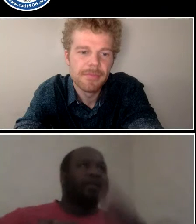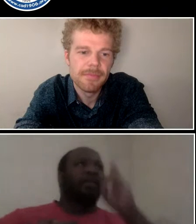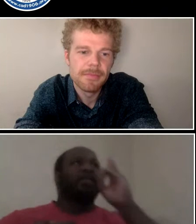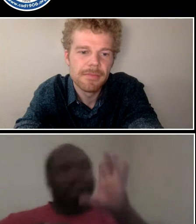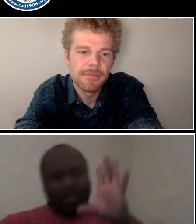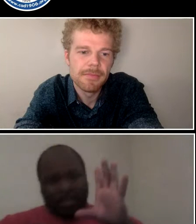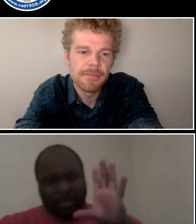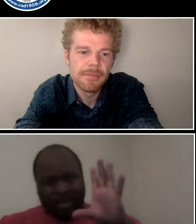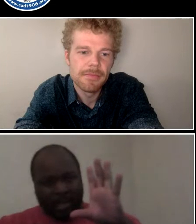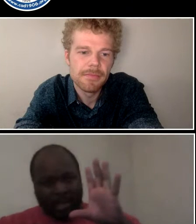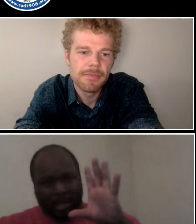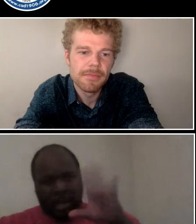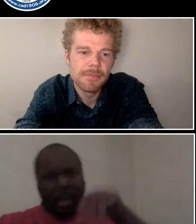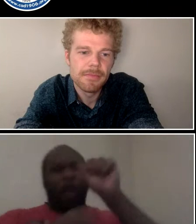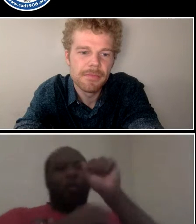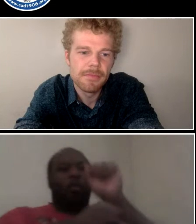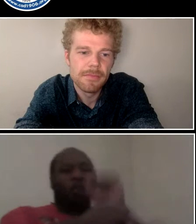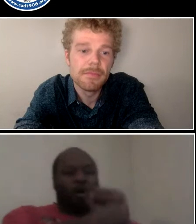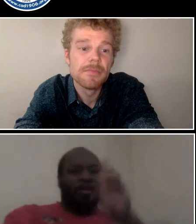on police training.